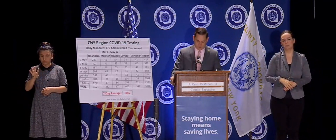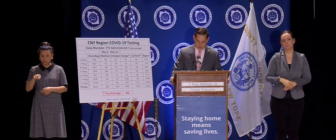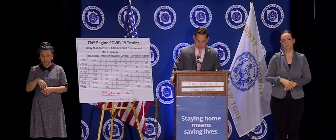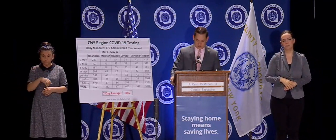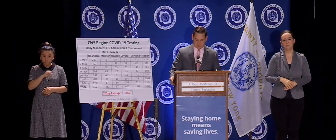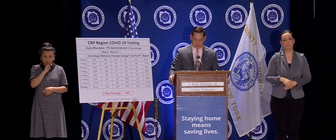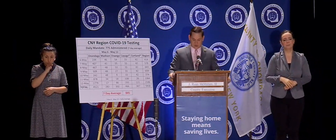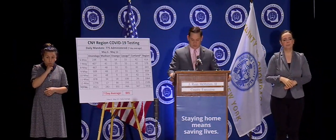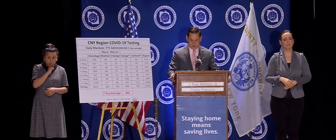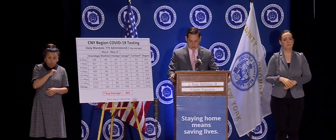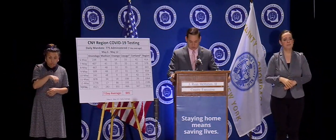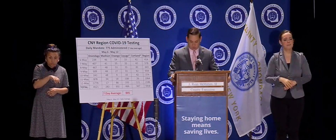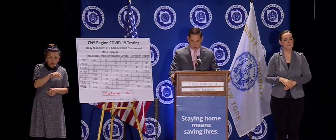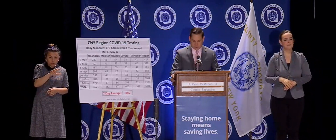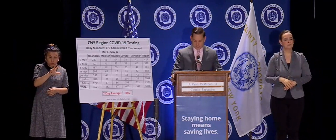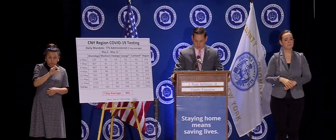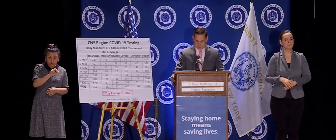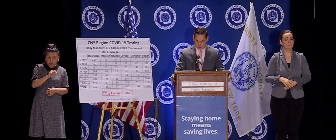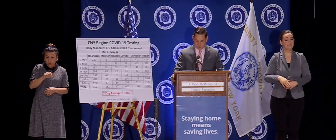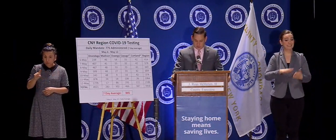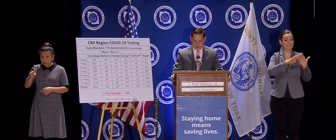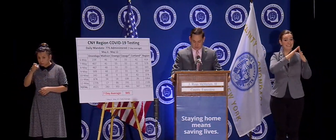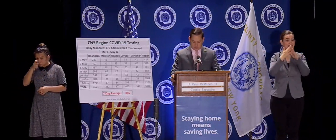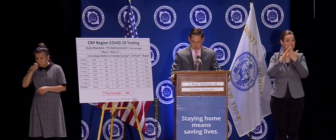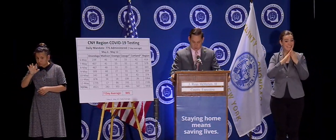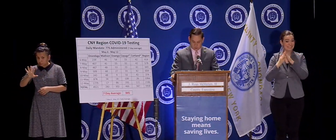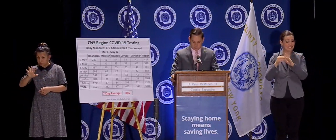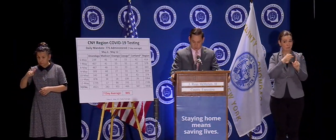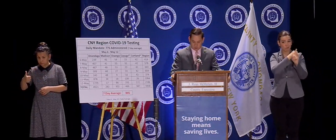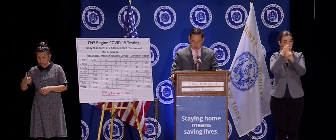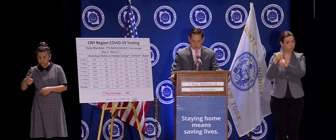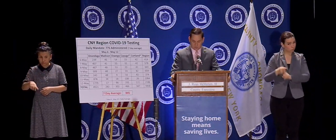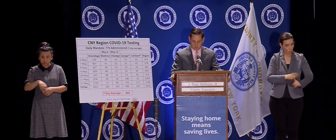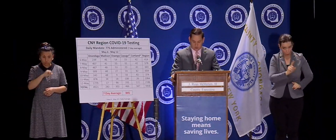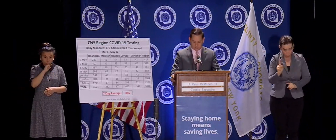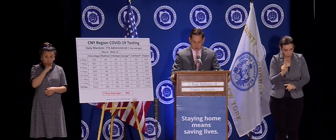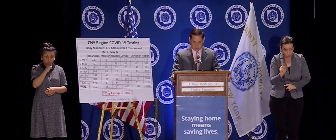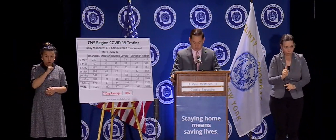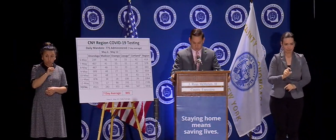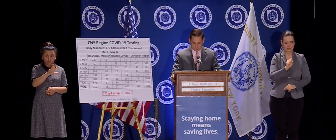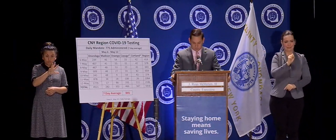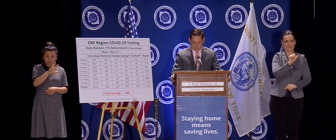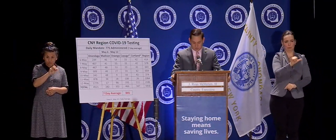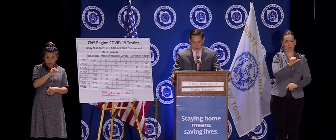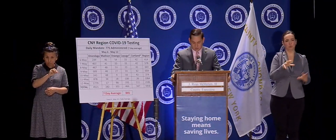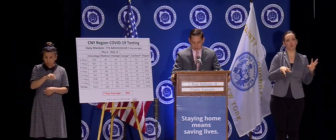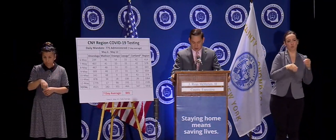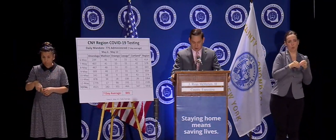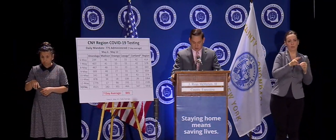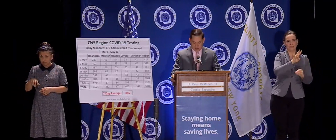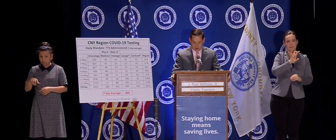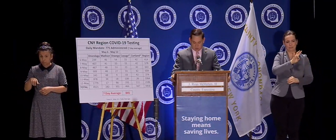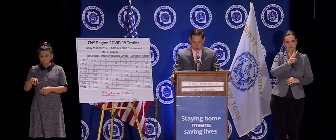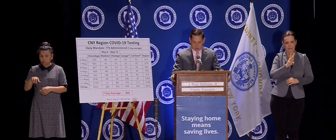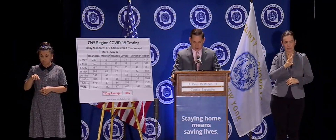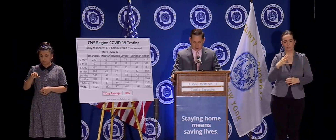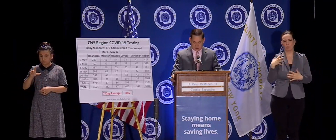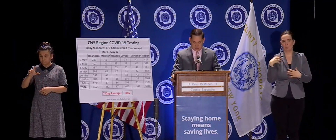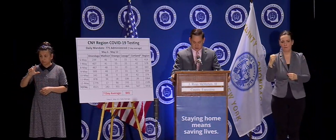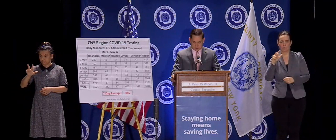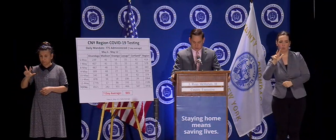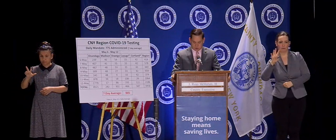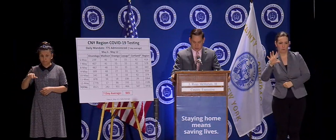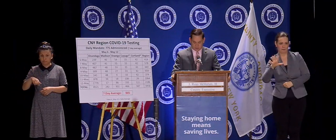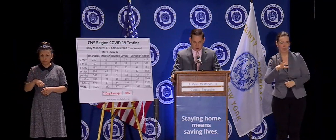municipality, 776 total cases, City of Syracuse, 345 recoveries. Town of Onondaga,